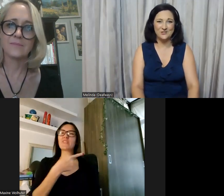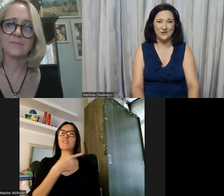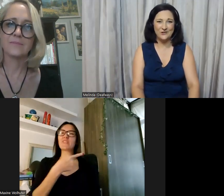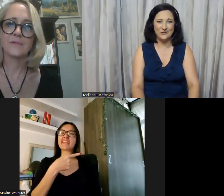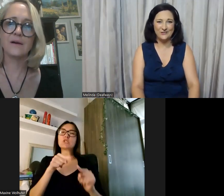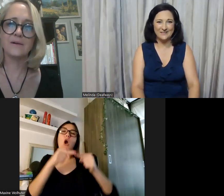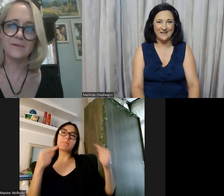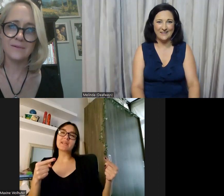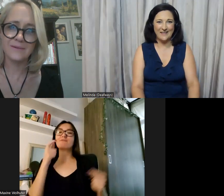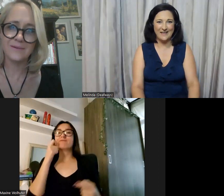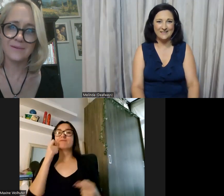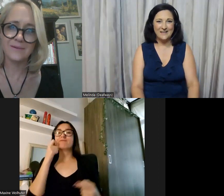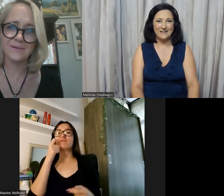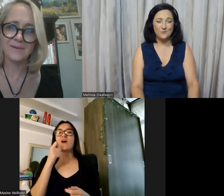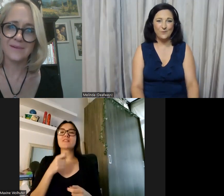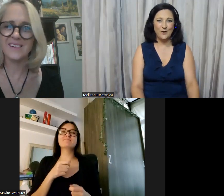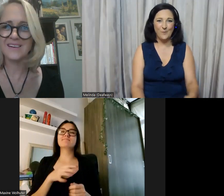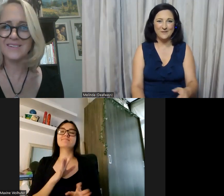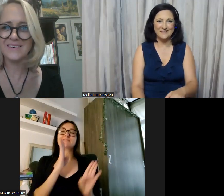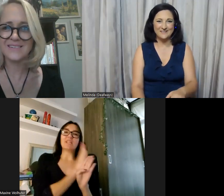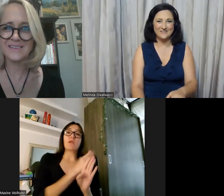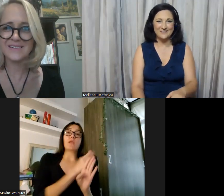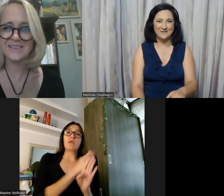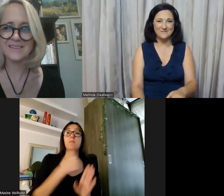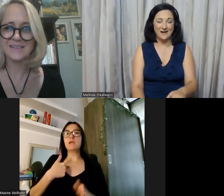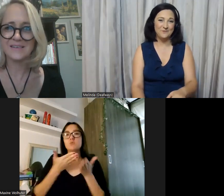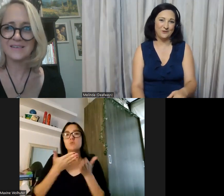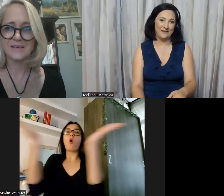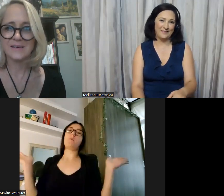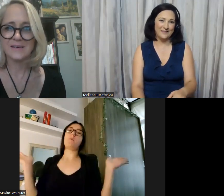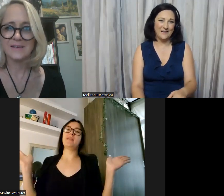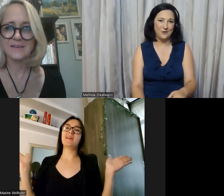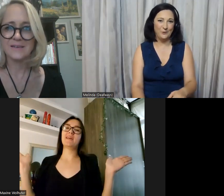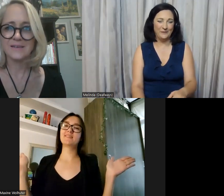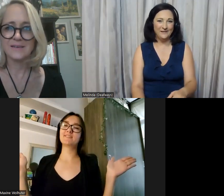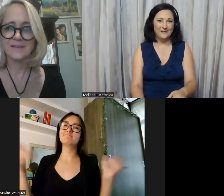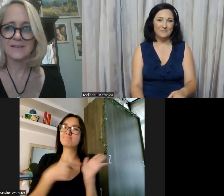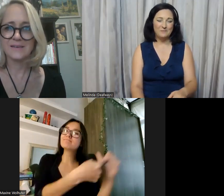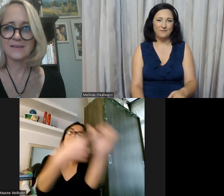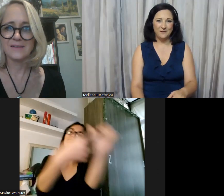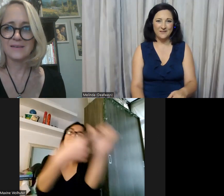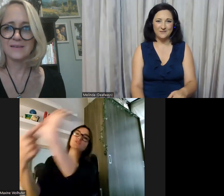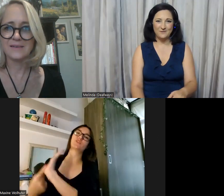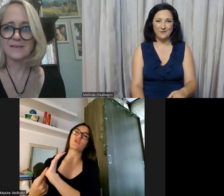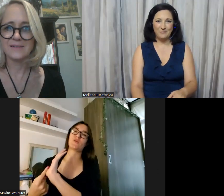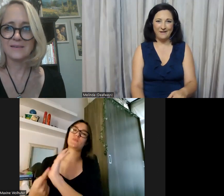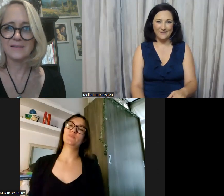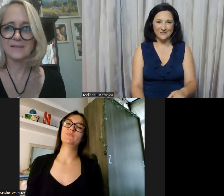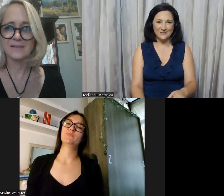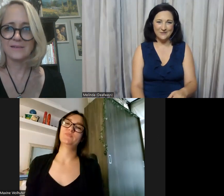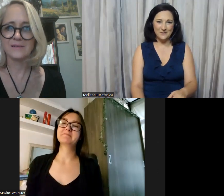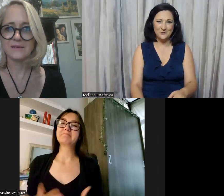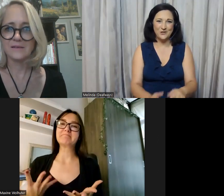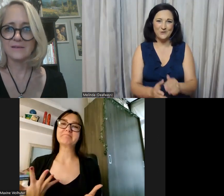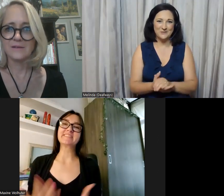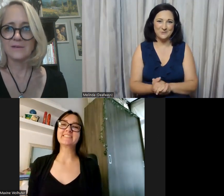want to show things like that. That's where we're opposite. So I'm not like that. I'm open, but my father is very private,